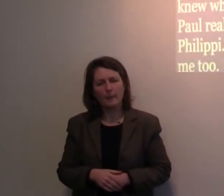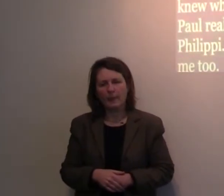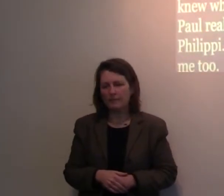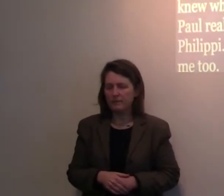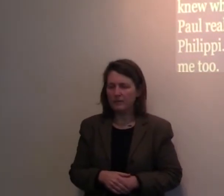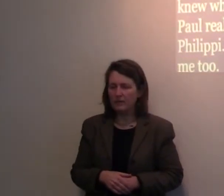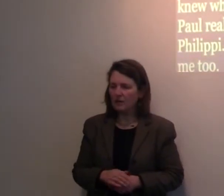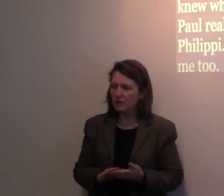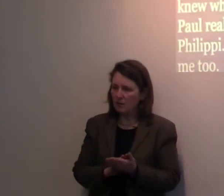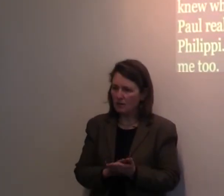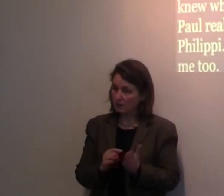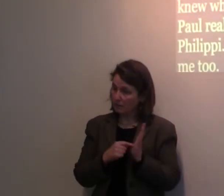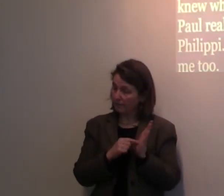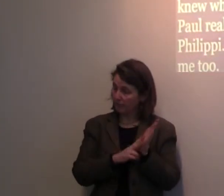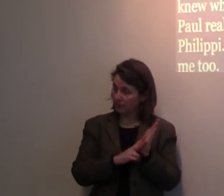This verse is very helpful to me too.